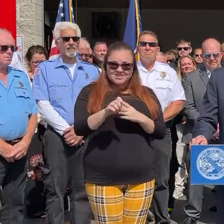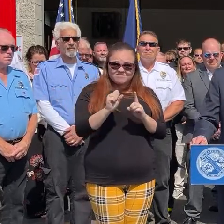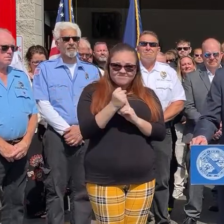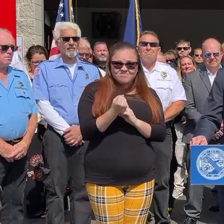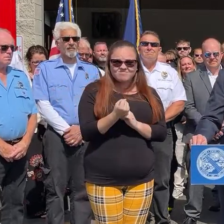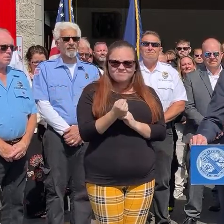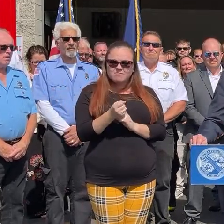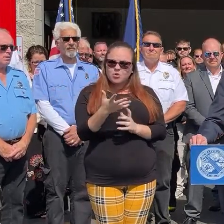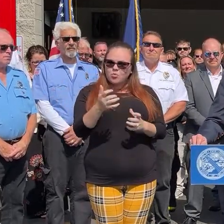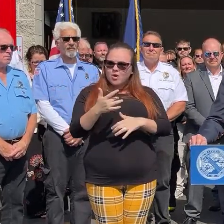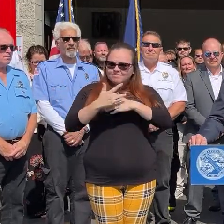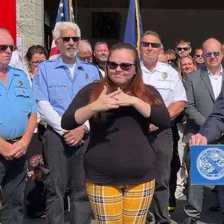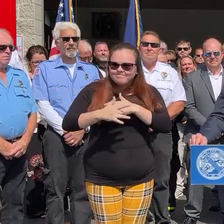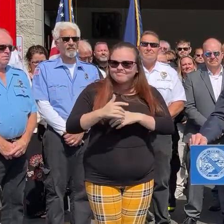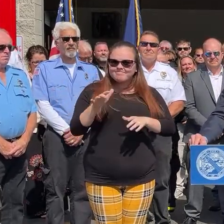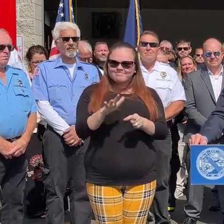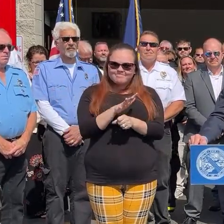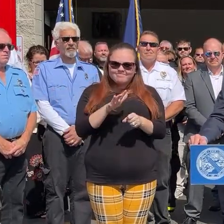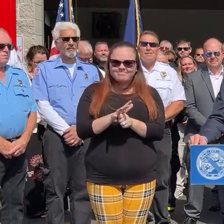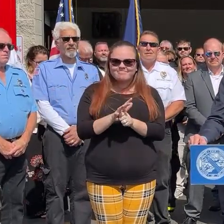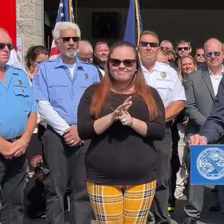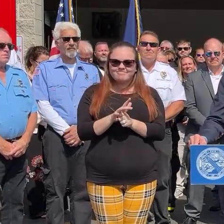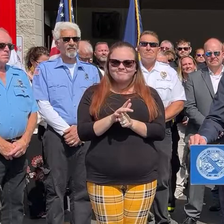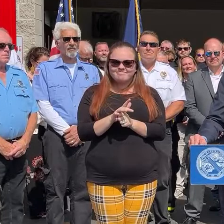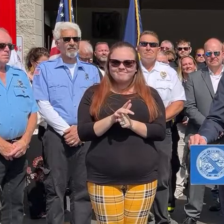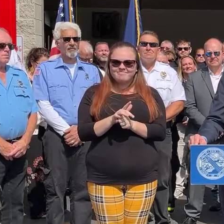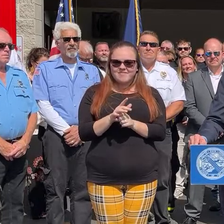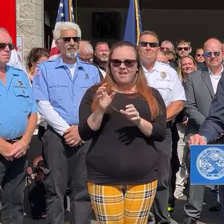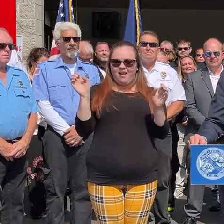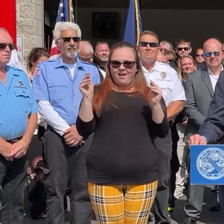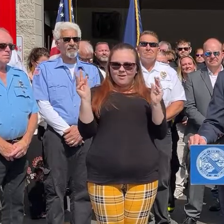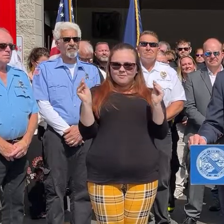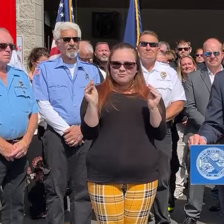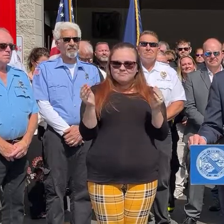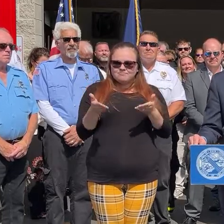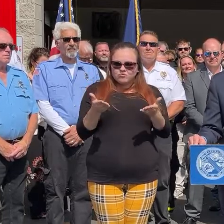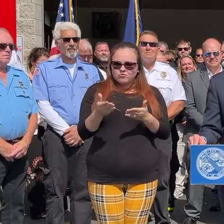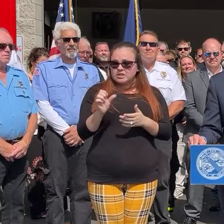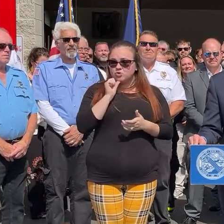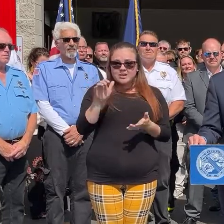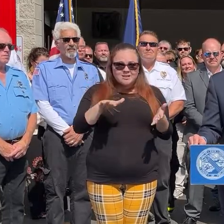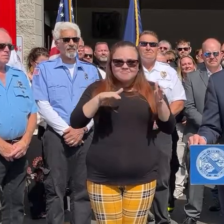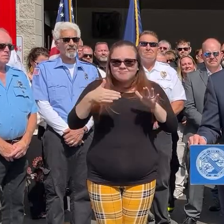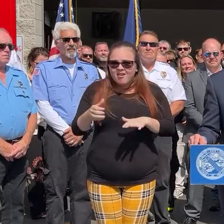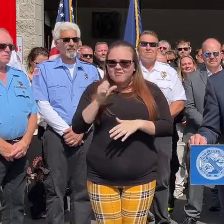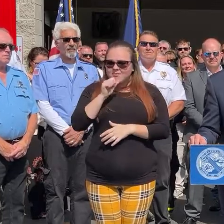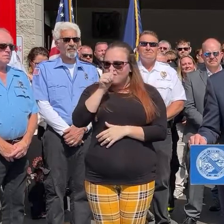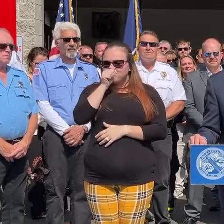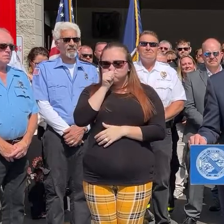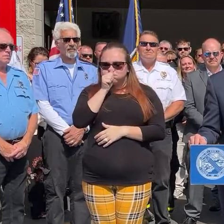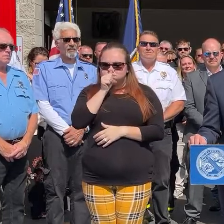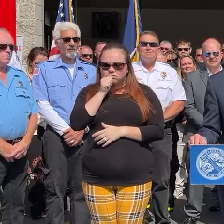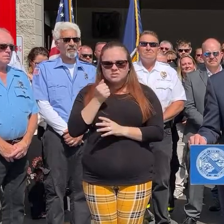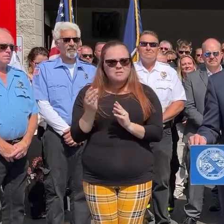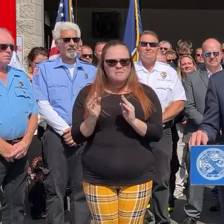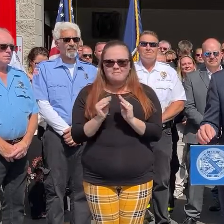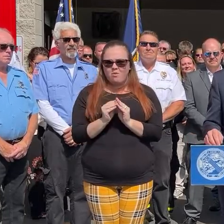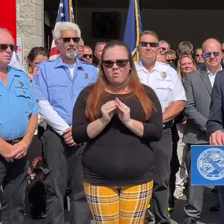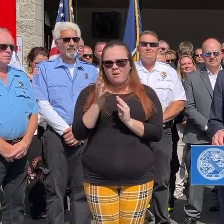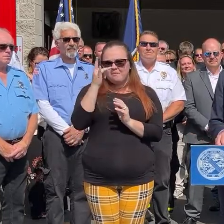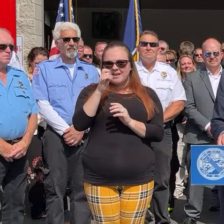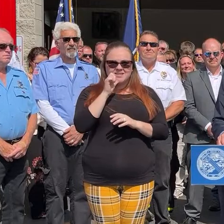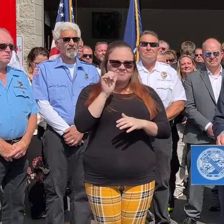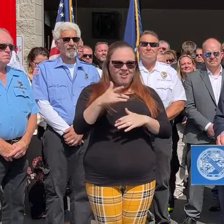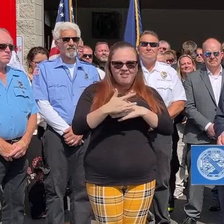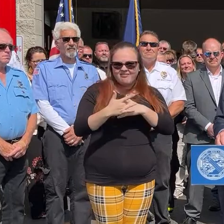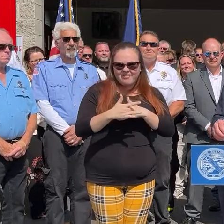that there was adequate ambulance service so that people would not die or suffer much more serious injury because an ambulance